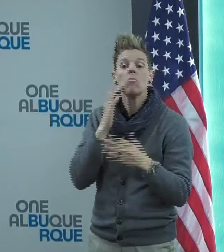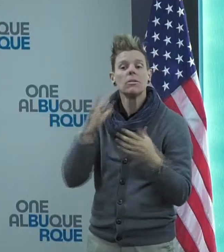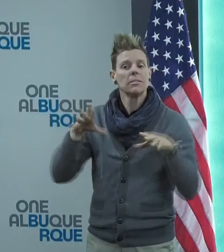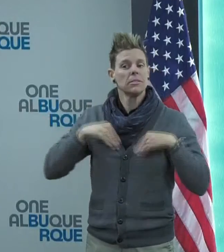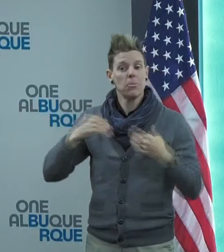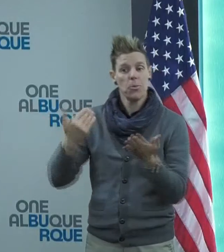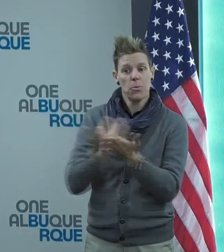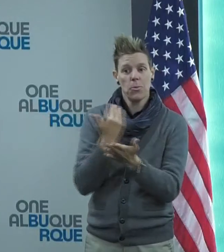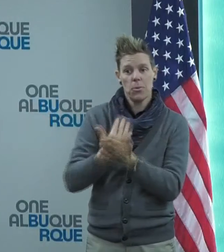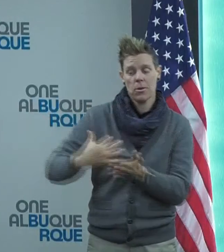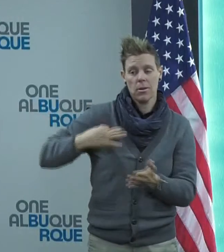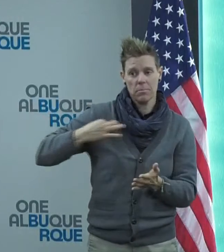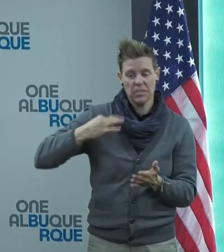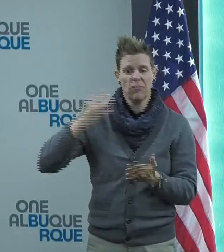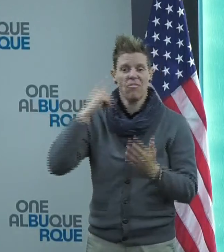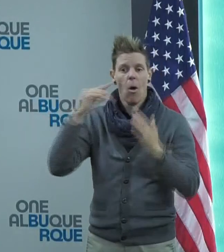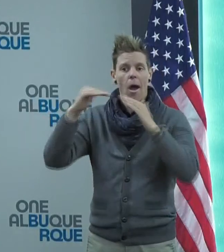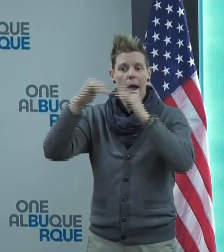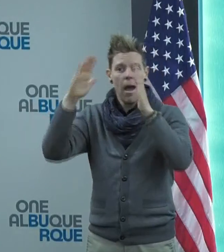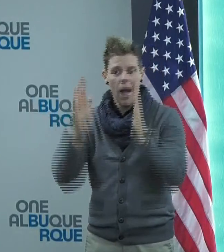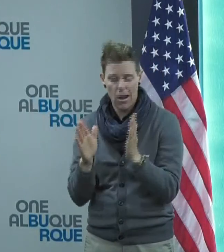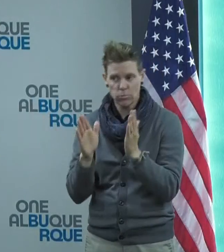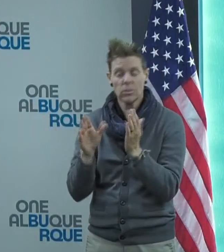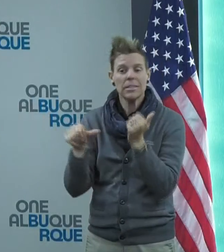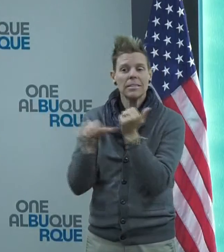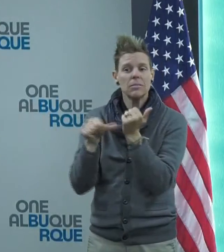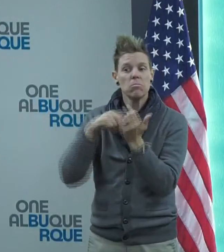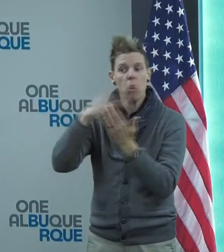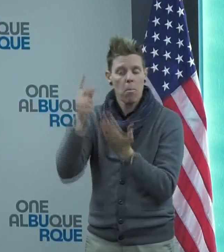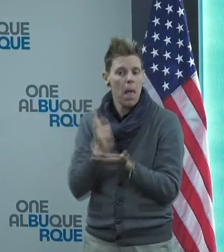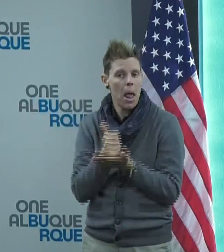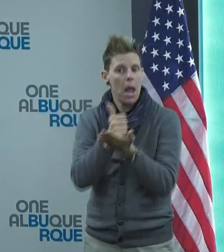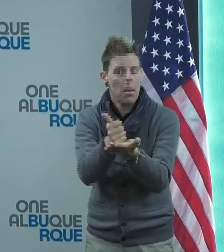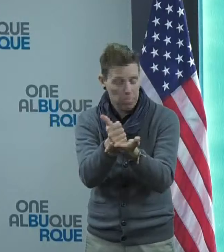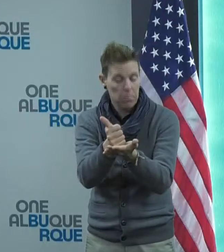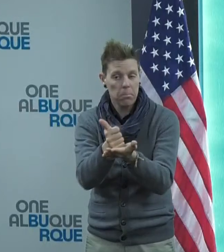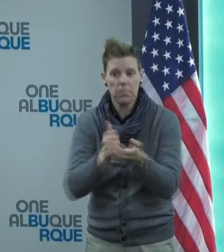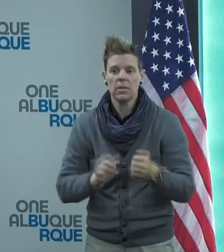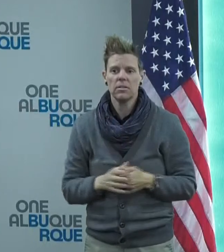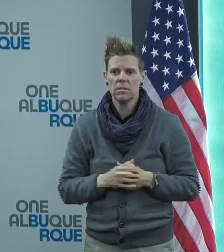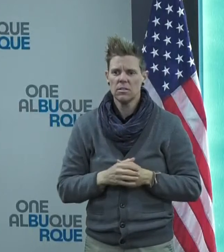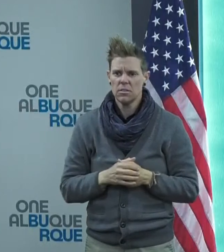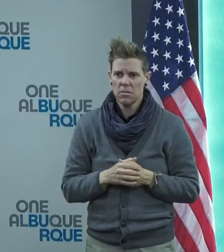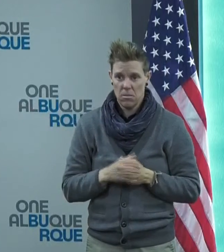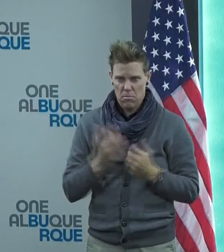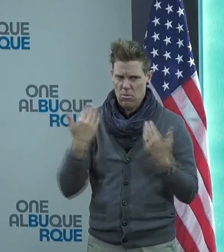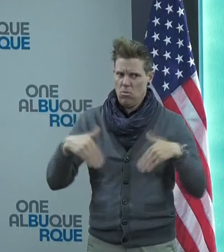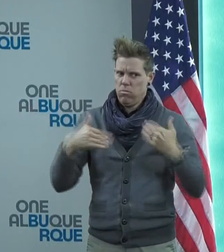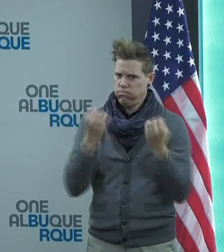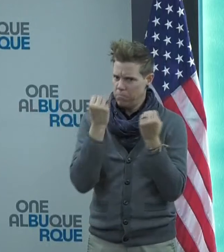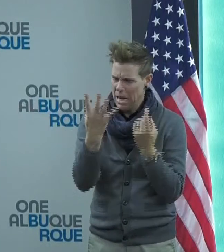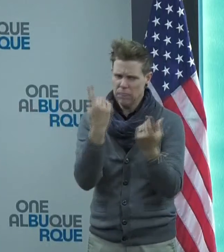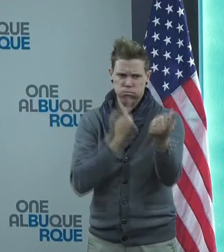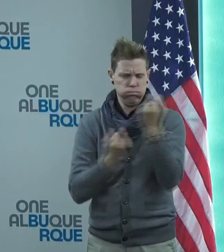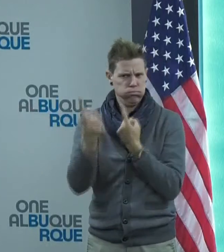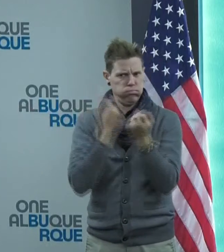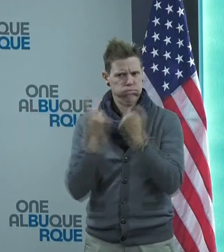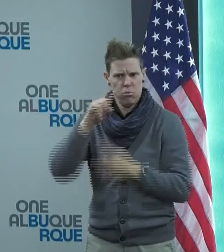Program. This is something we get a lot of questions on, and basically the Mortgage Finance Authority is offering up